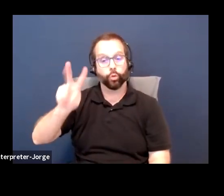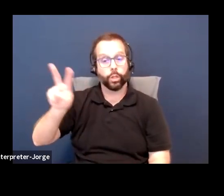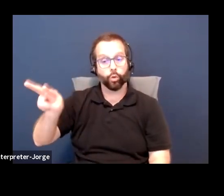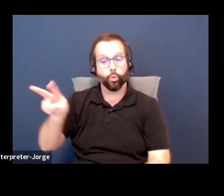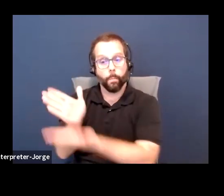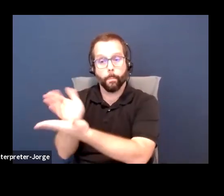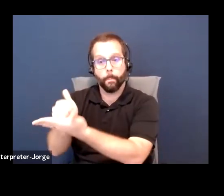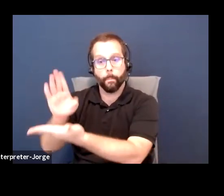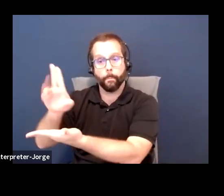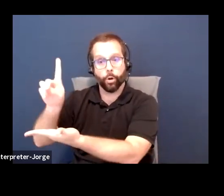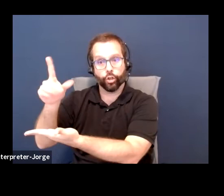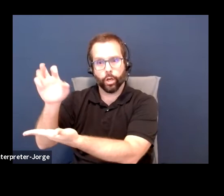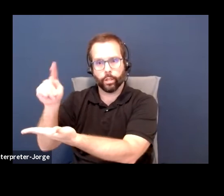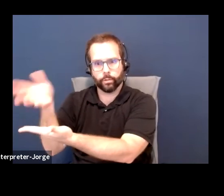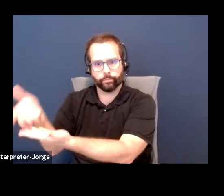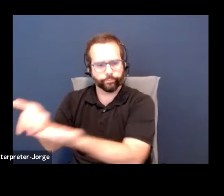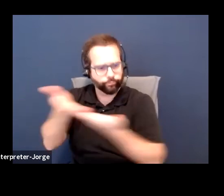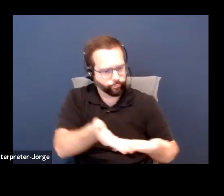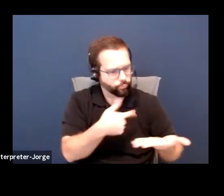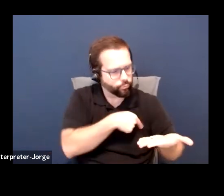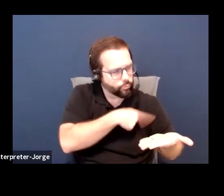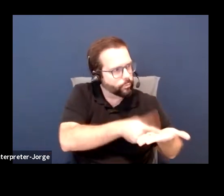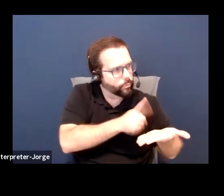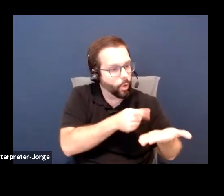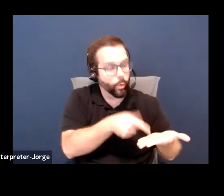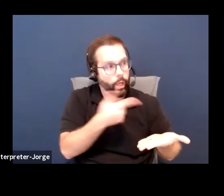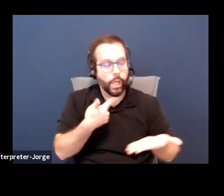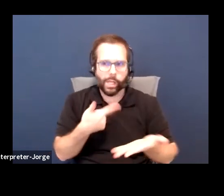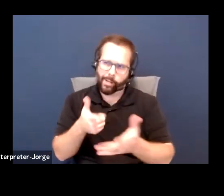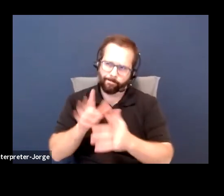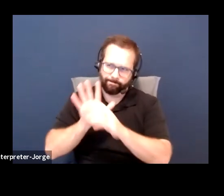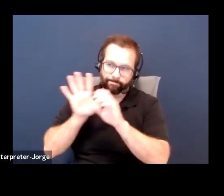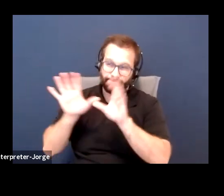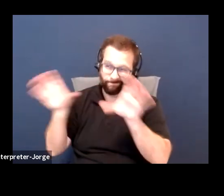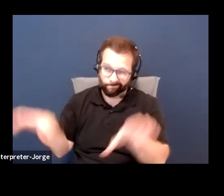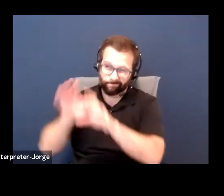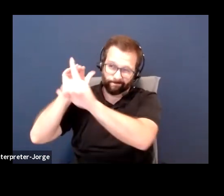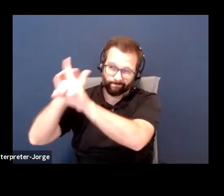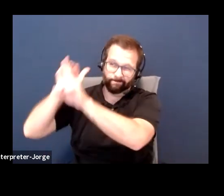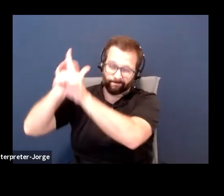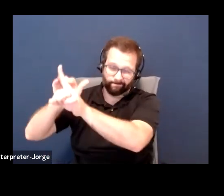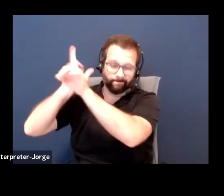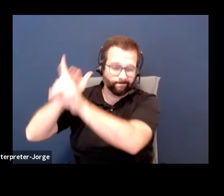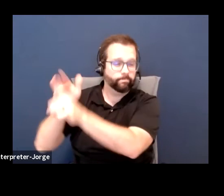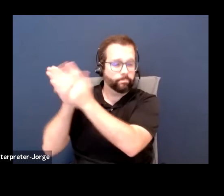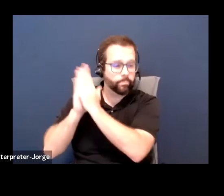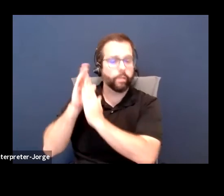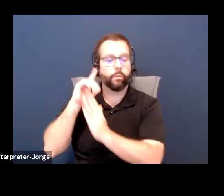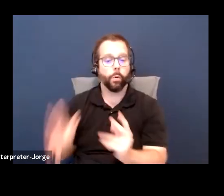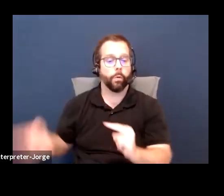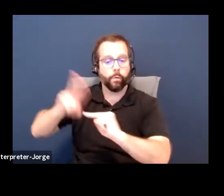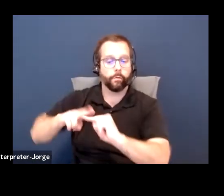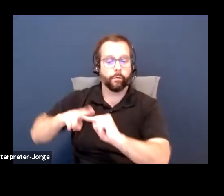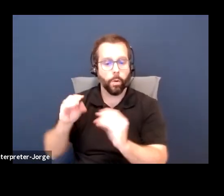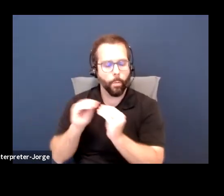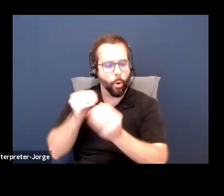hard for significant increases in funding for the independent living programs. Of course, we are still waiting for